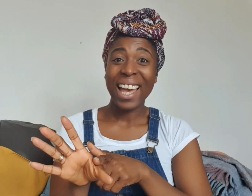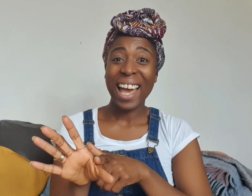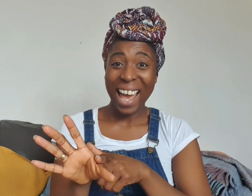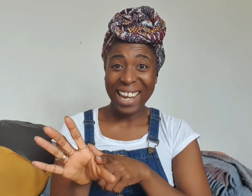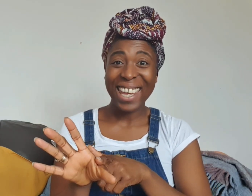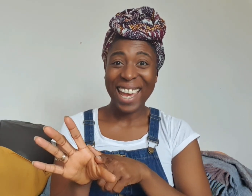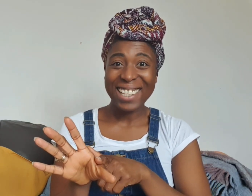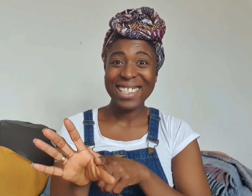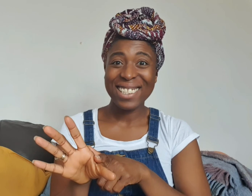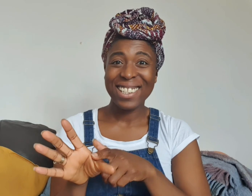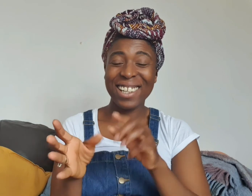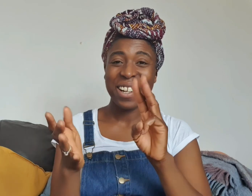And again.